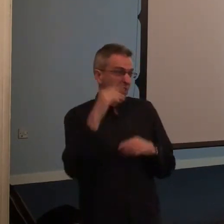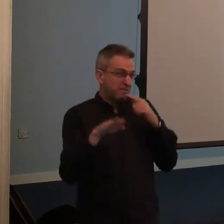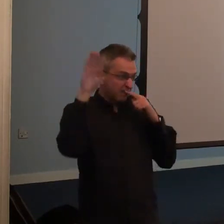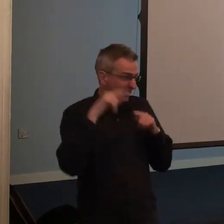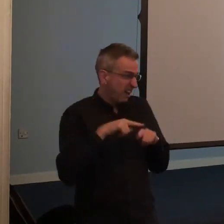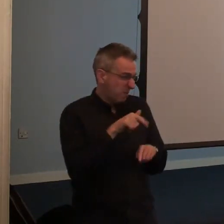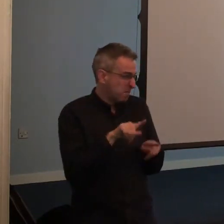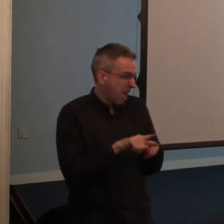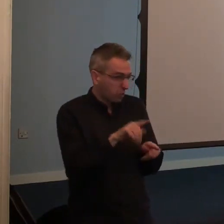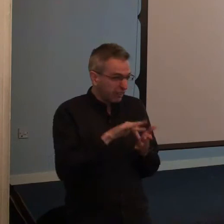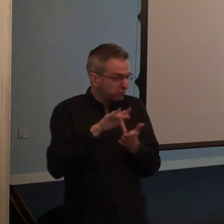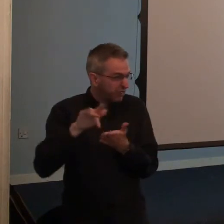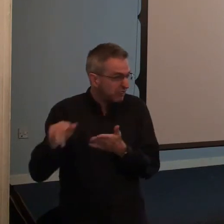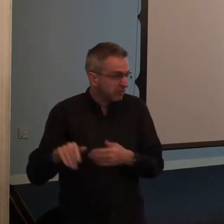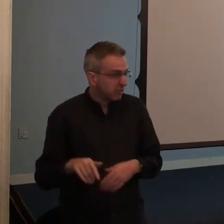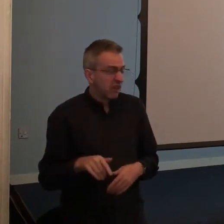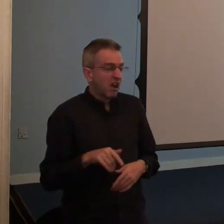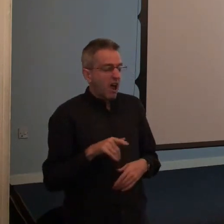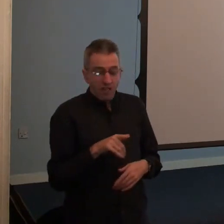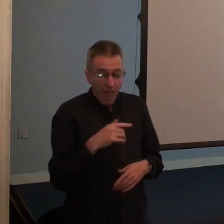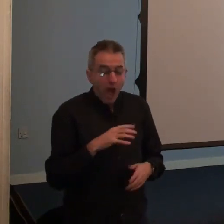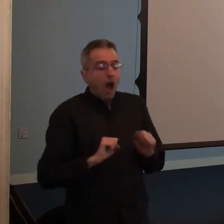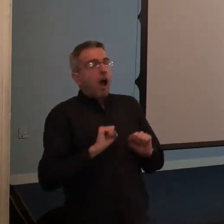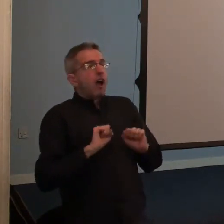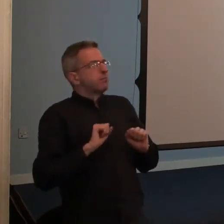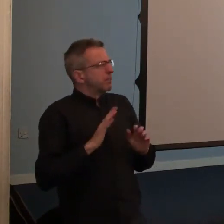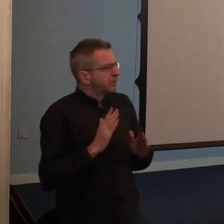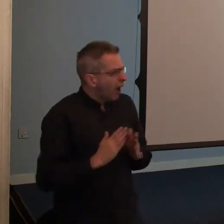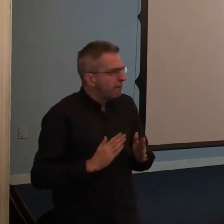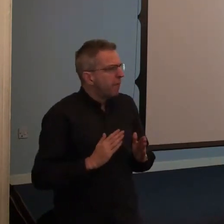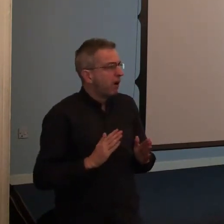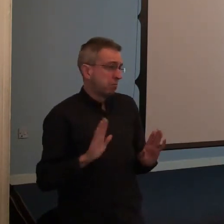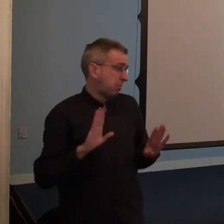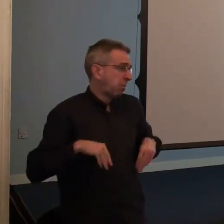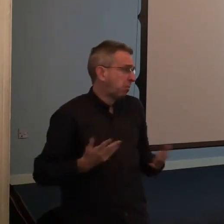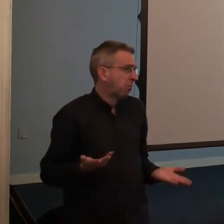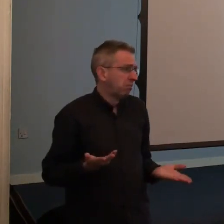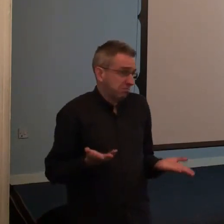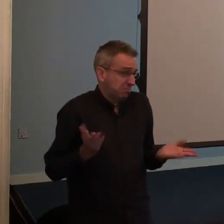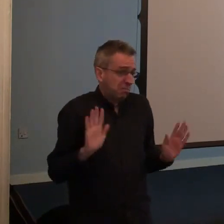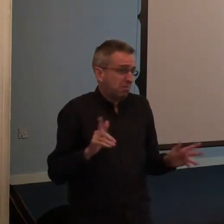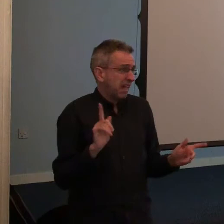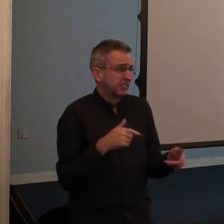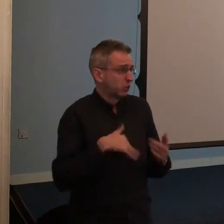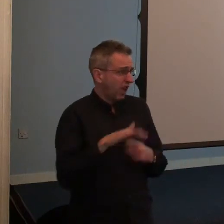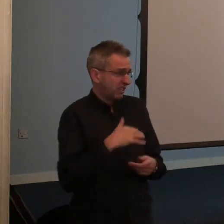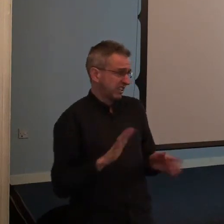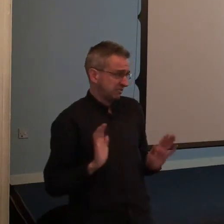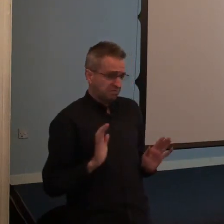And the researcher explained to them, actually, this is very similar to some of the concepts around the Nazi genetic cleansing program.